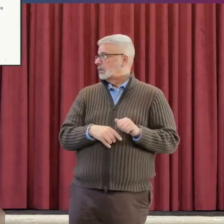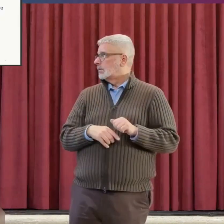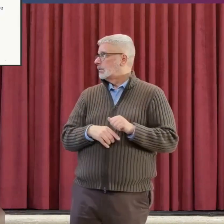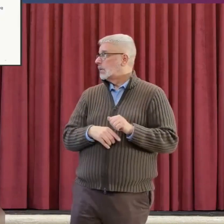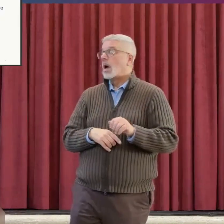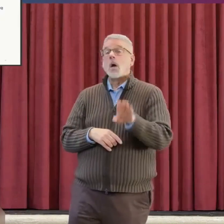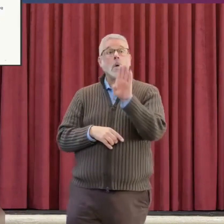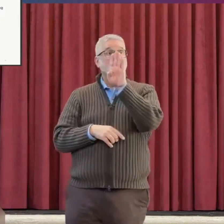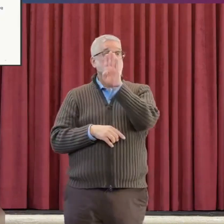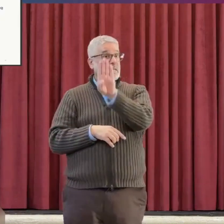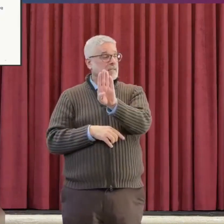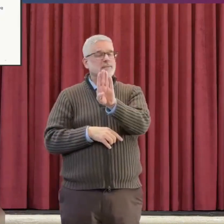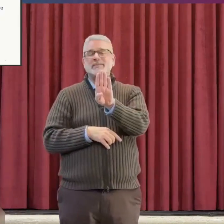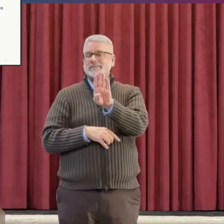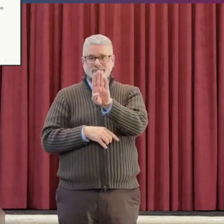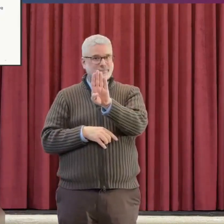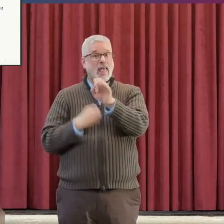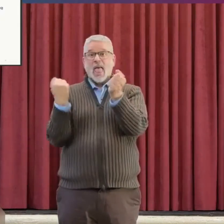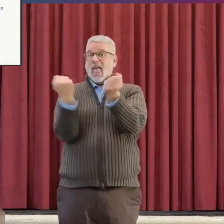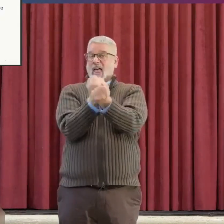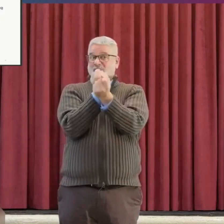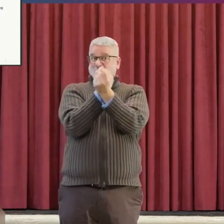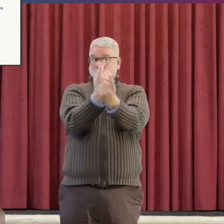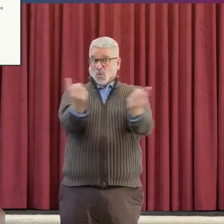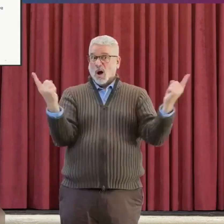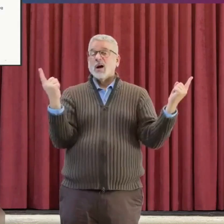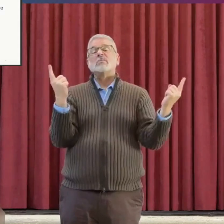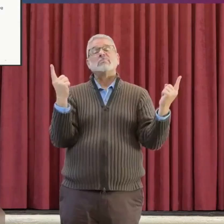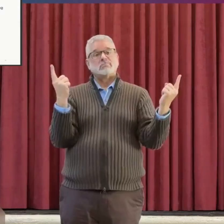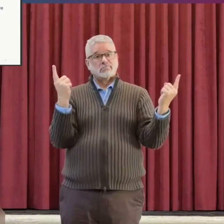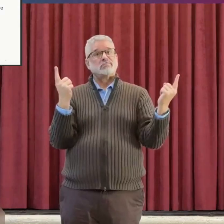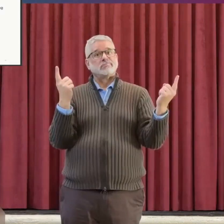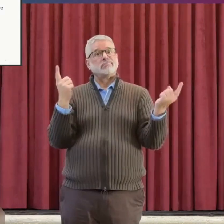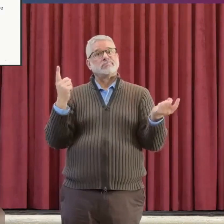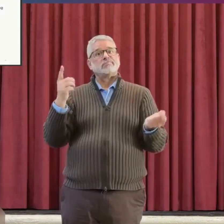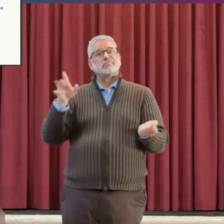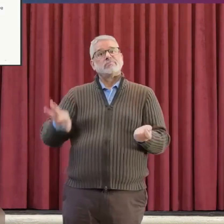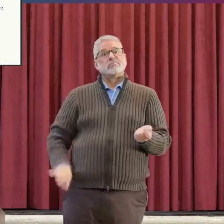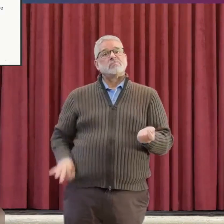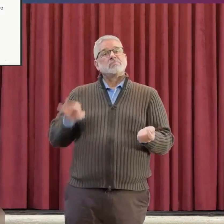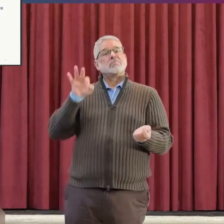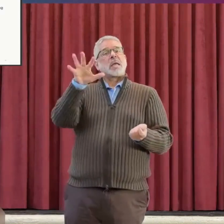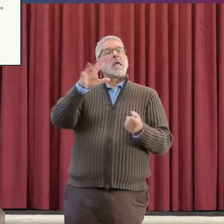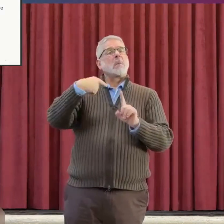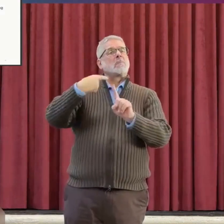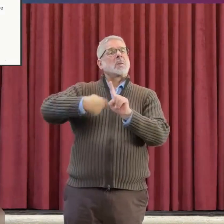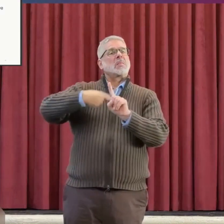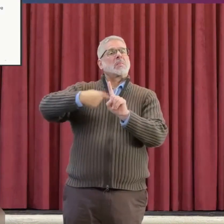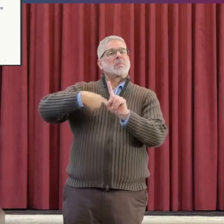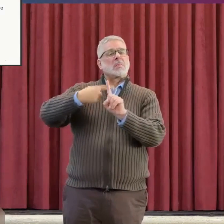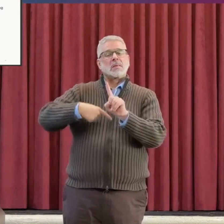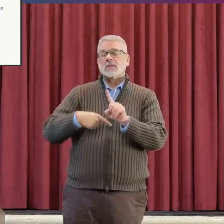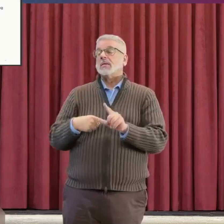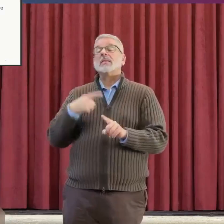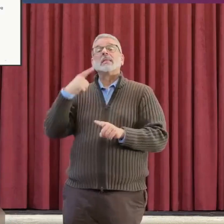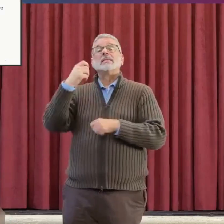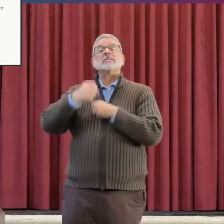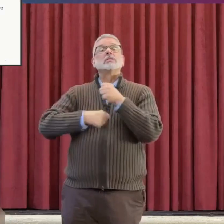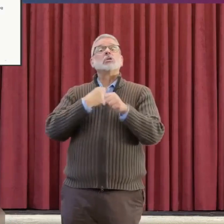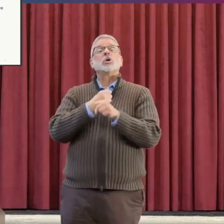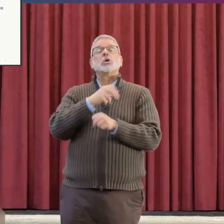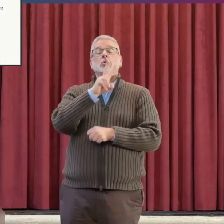And Part B, on the other hand, everybody has to pay monthly premium. And this year